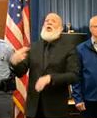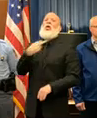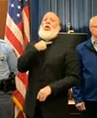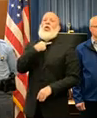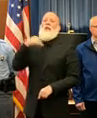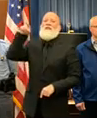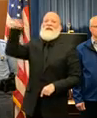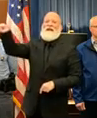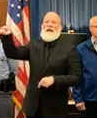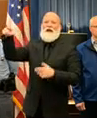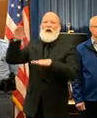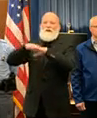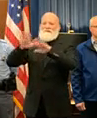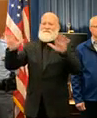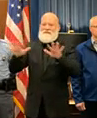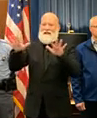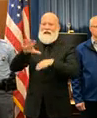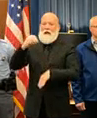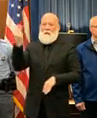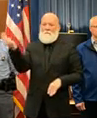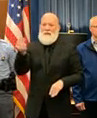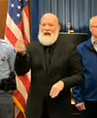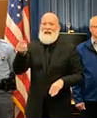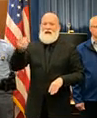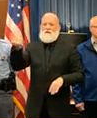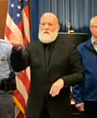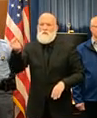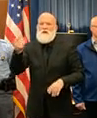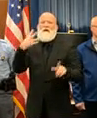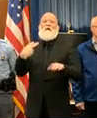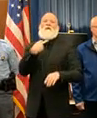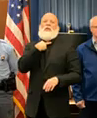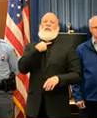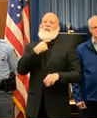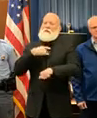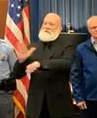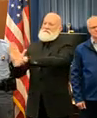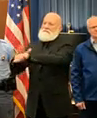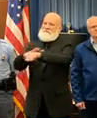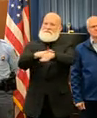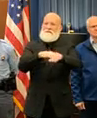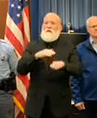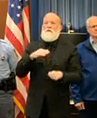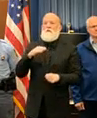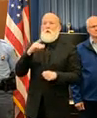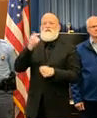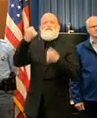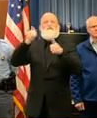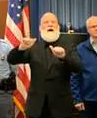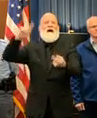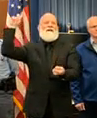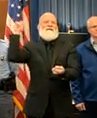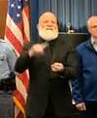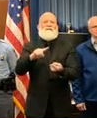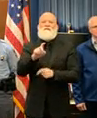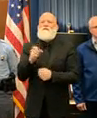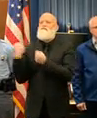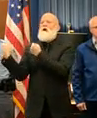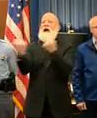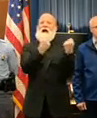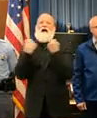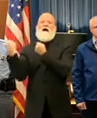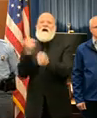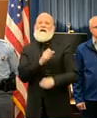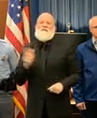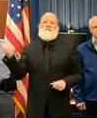some snow and ice going to be in the area. So the least amount of travel we can have on the road, it helps us. We are still 36 to 48 hours